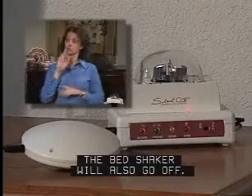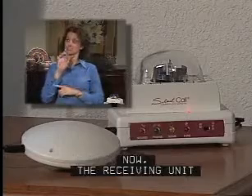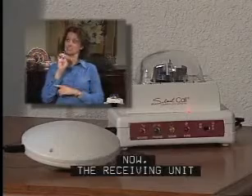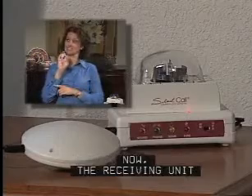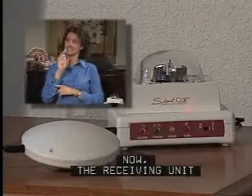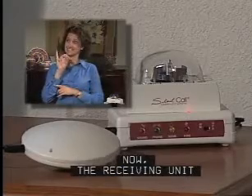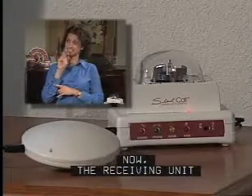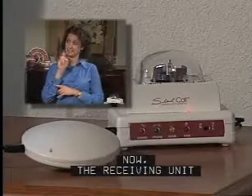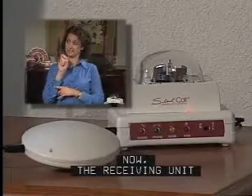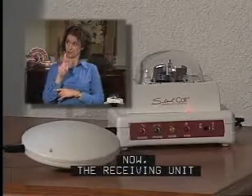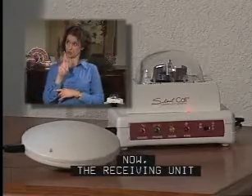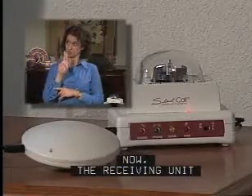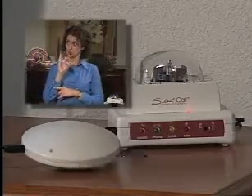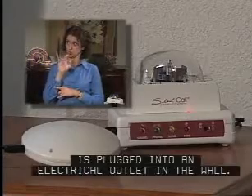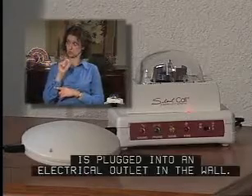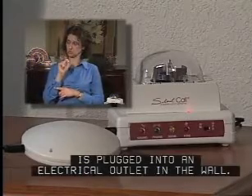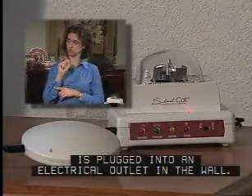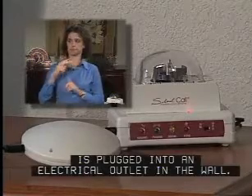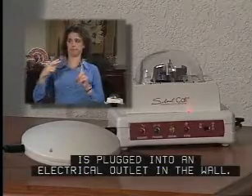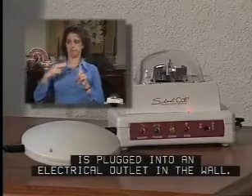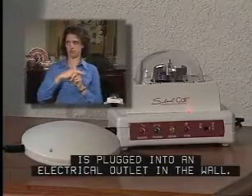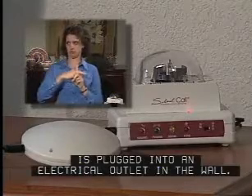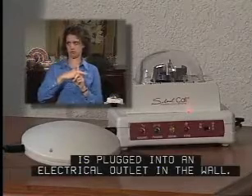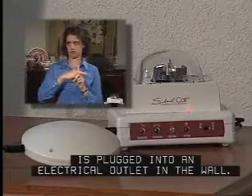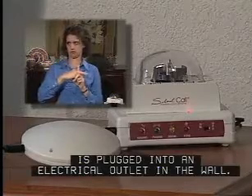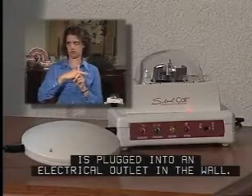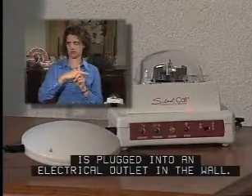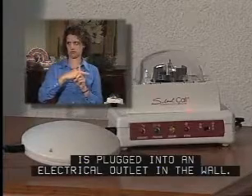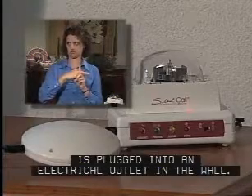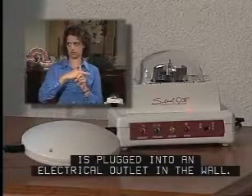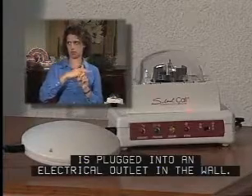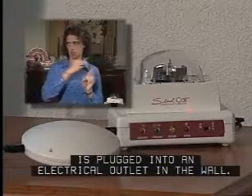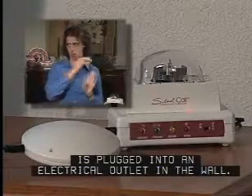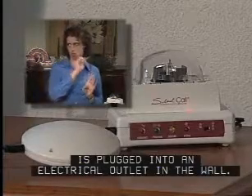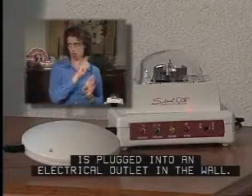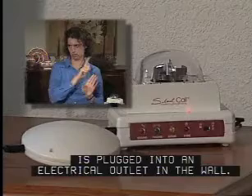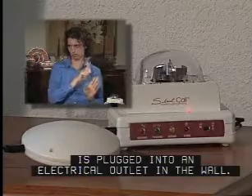Now the receiving unit is plugged into an electrical outlet in the wall.